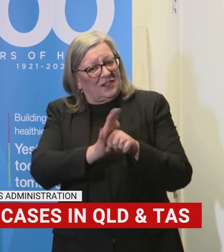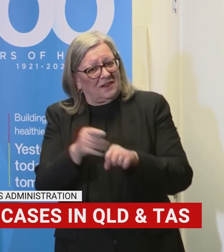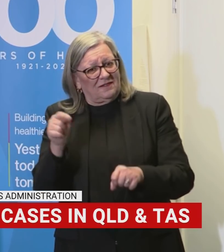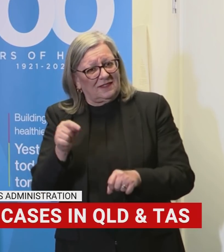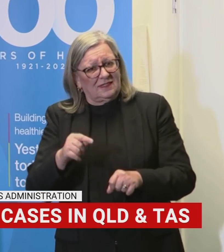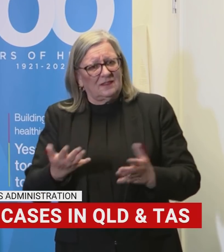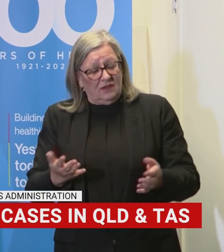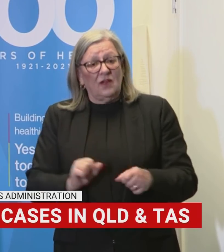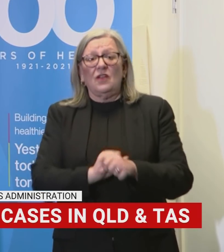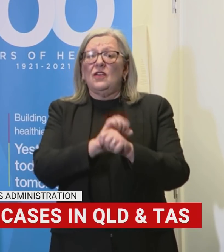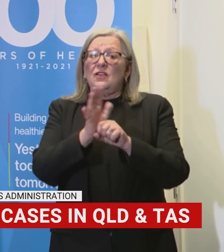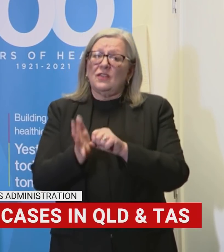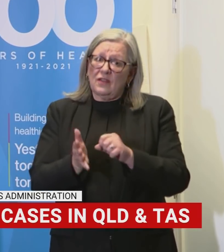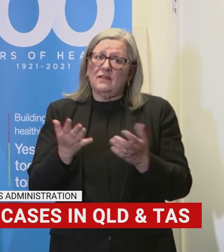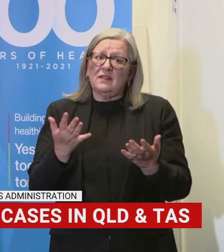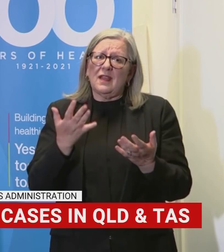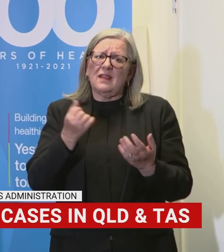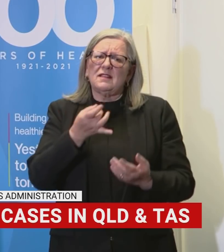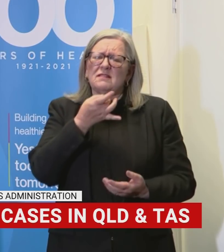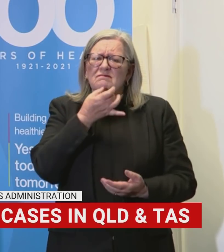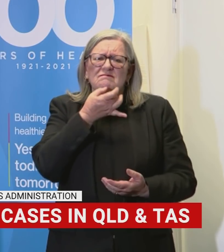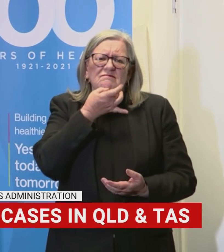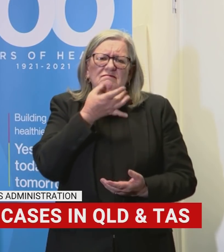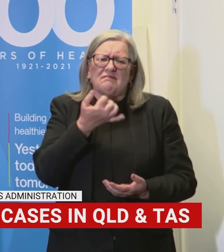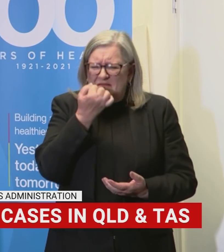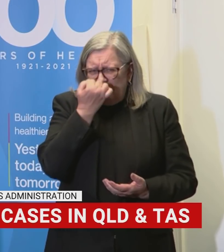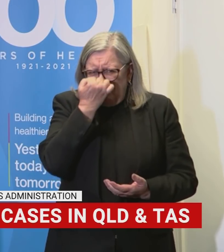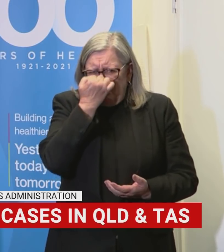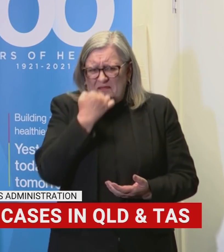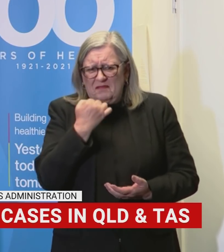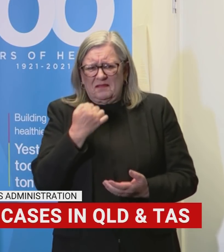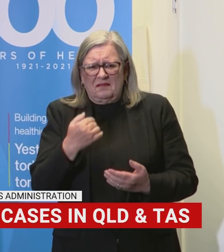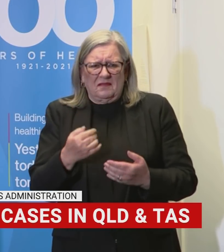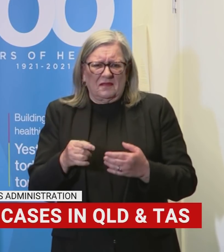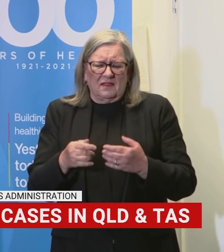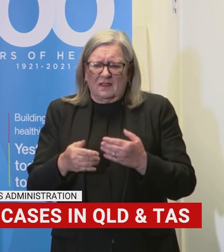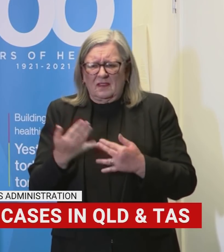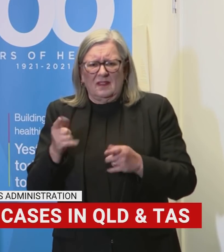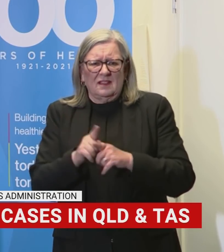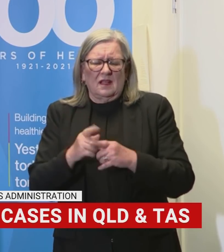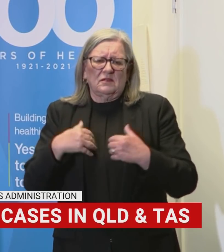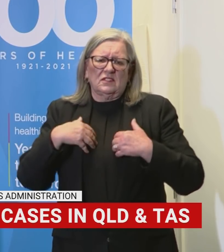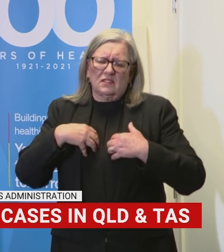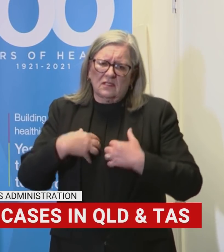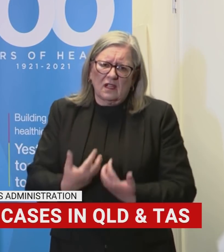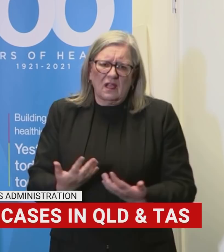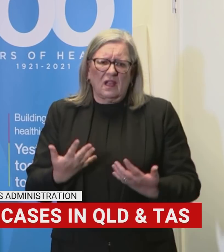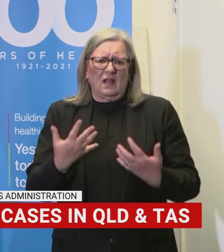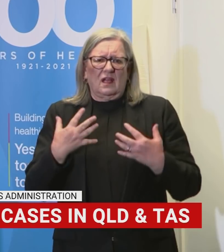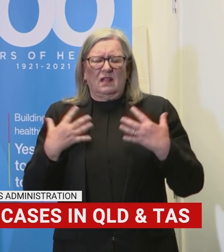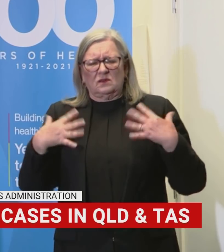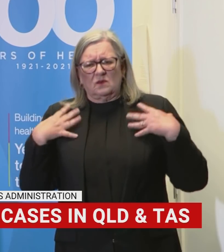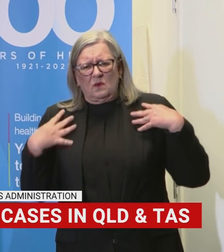provide short-lived and not serious adverse events such as the tiredness, the fatigue, the sore arm, the sore muscles and so forth that I talked